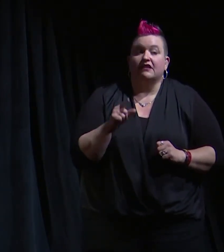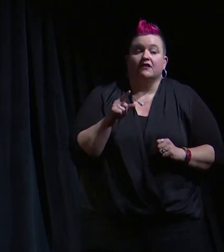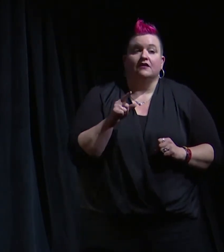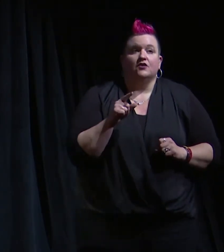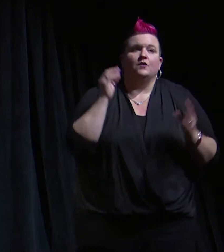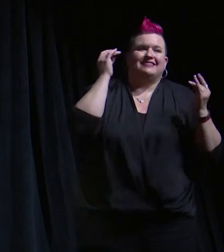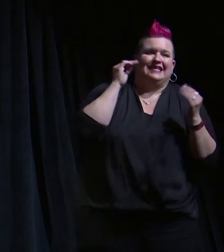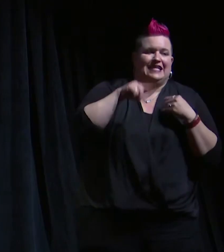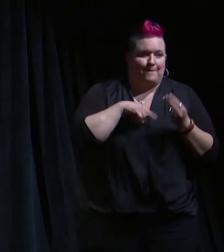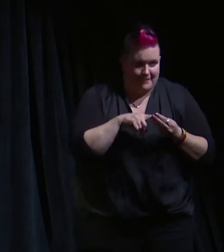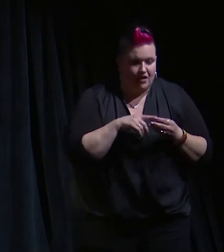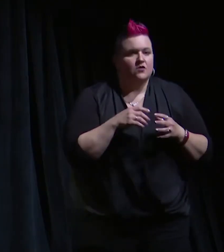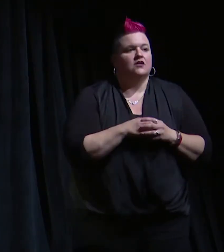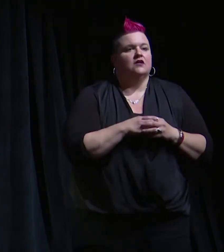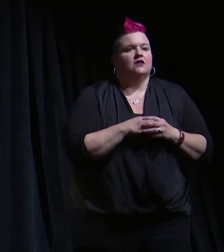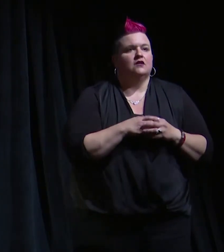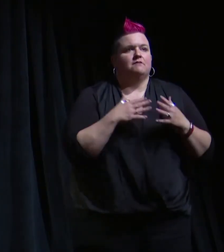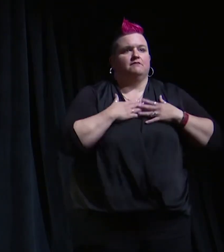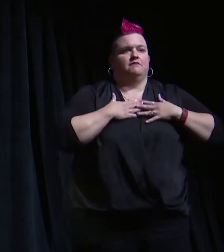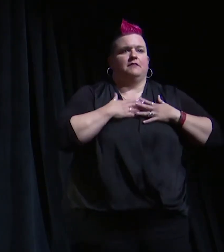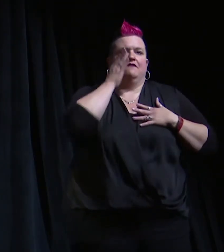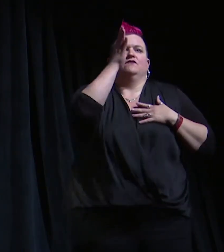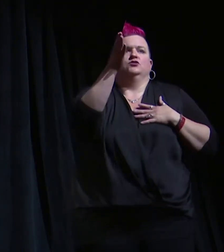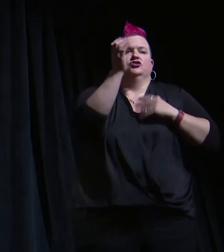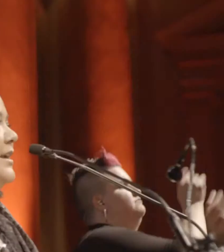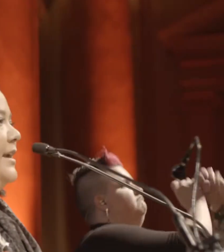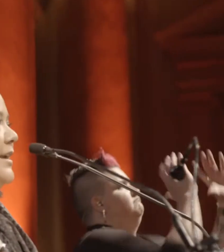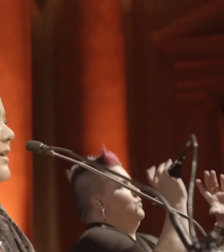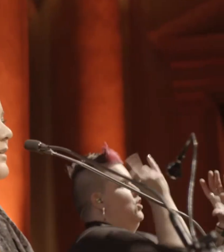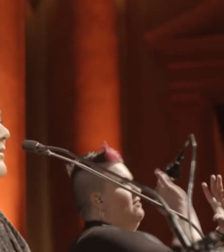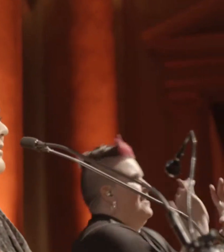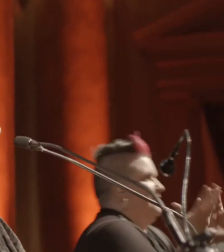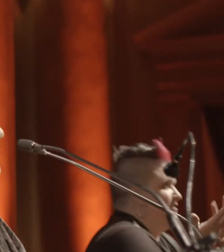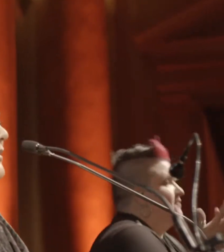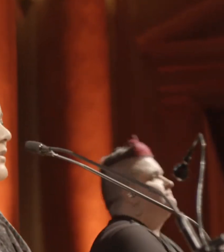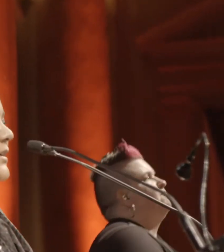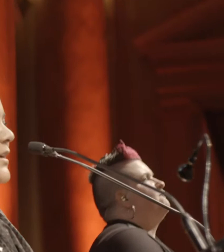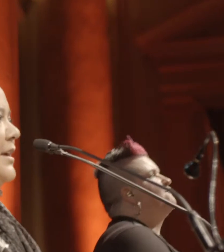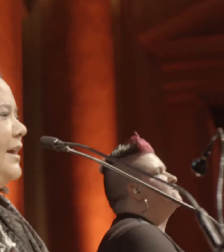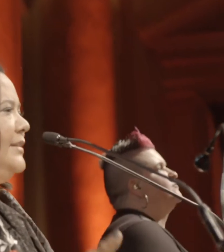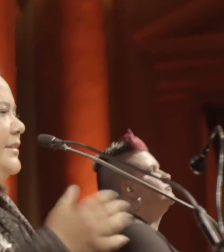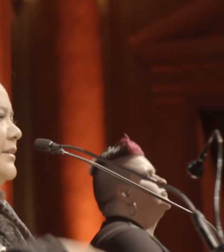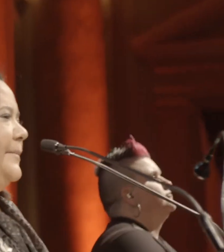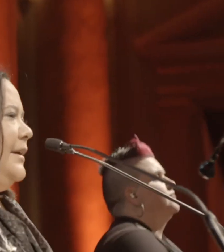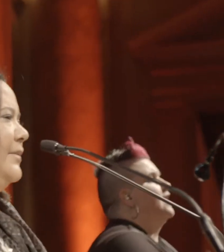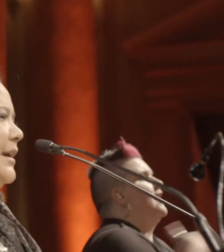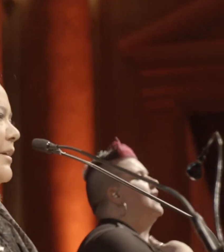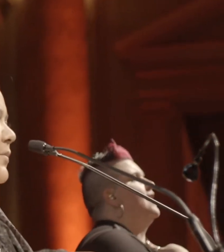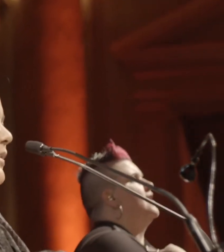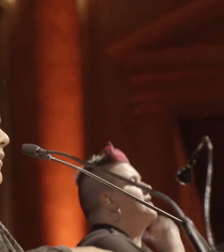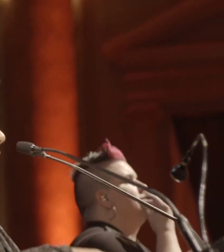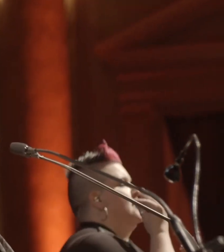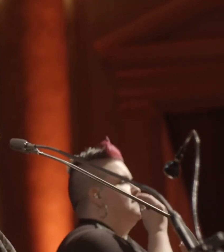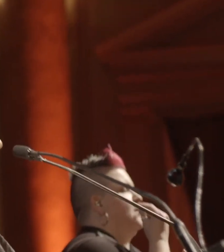thinking about what my future would look like. And I think about